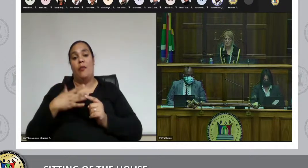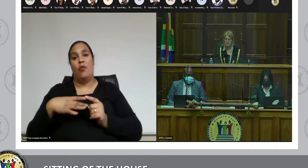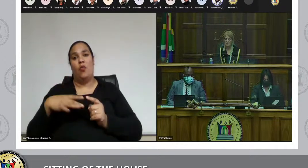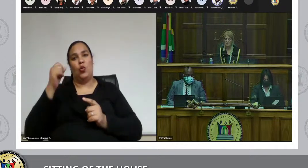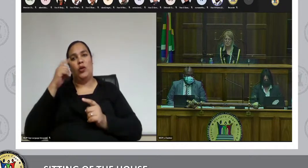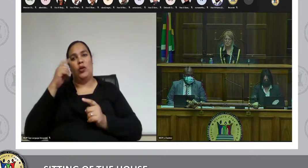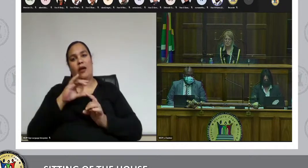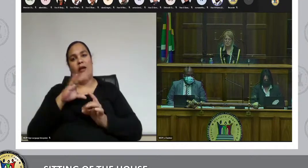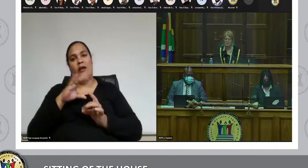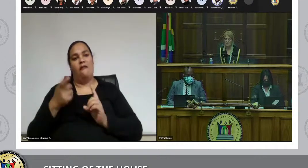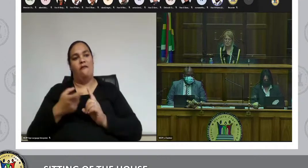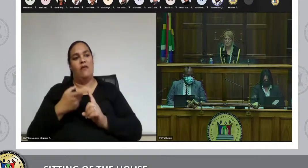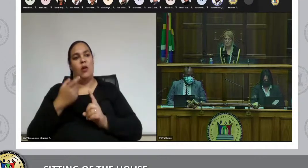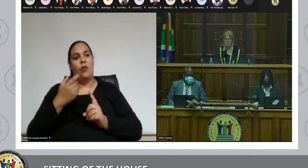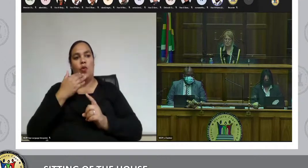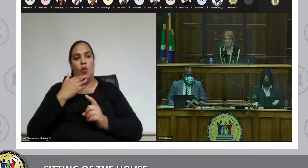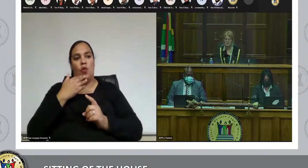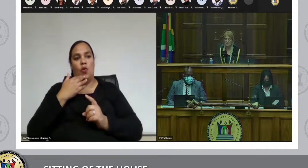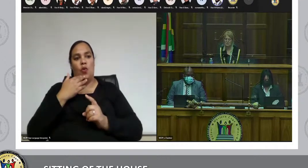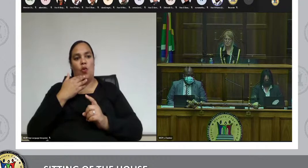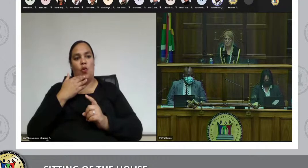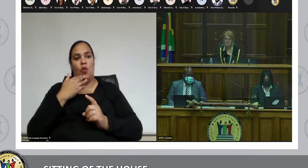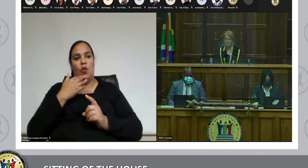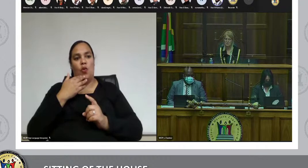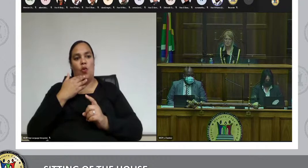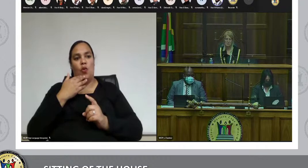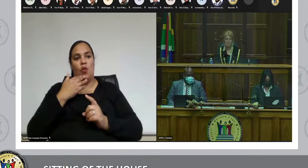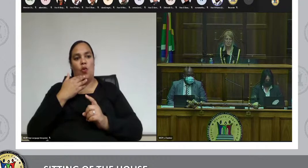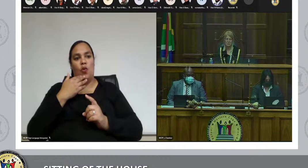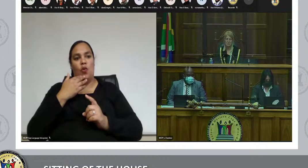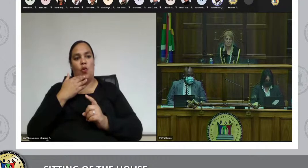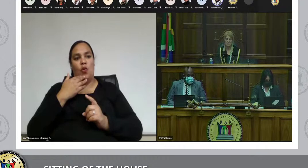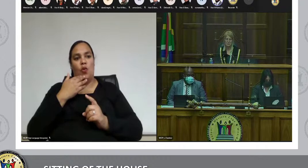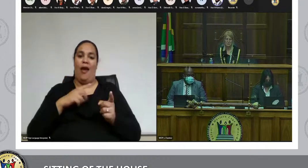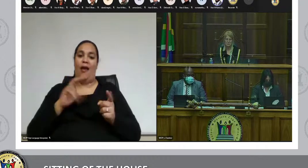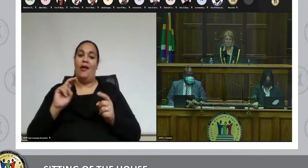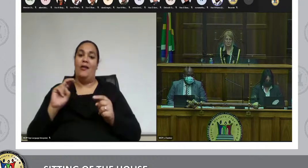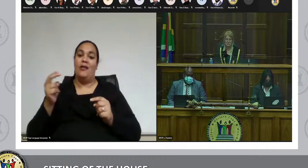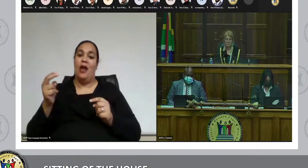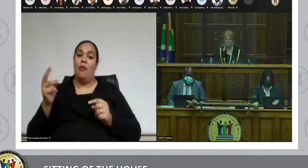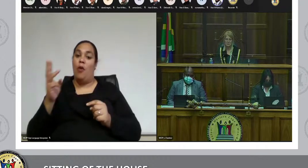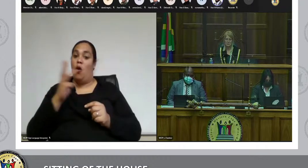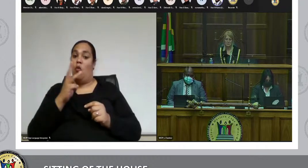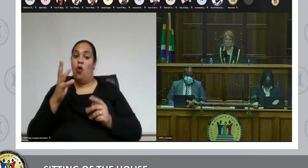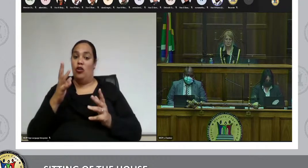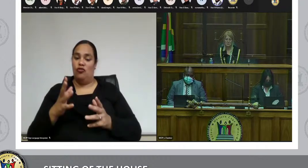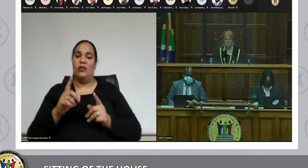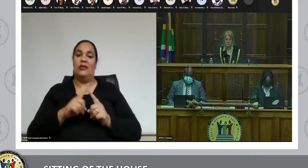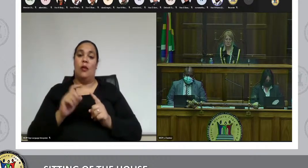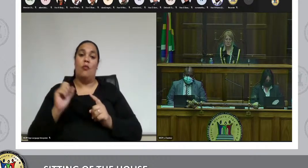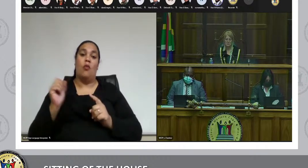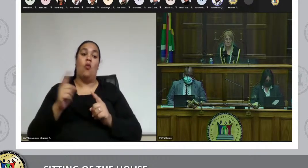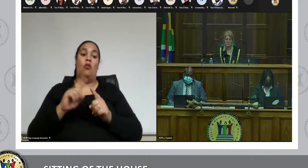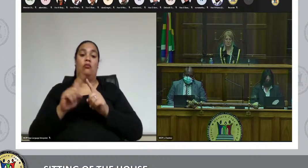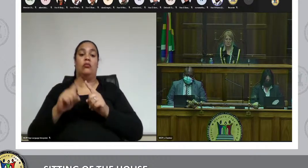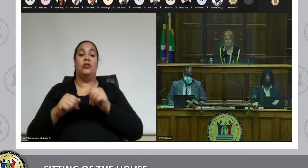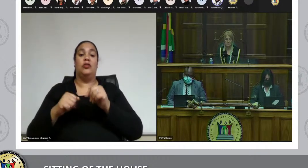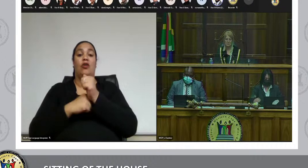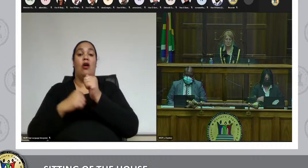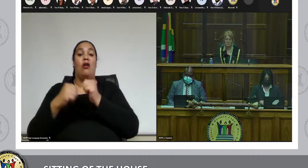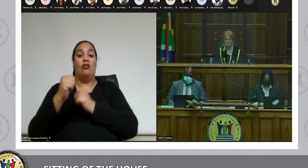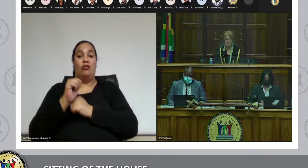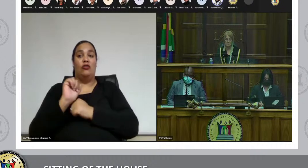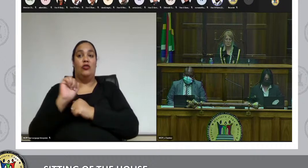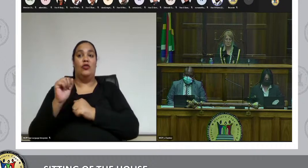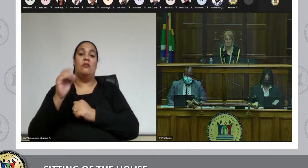from the minister, because neighborhood watches and all other structures are the